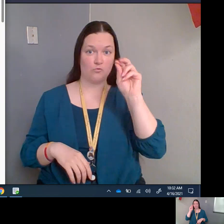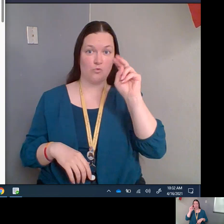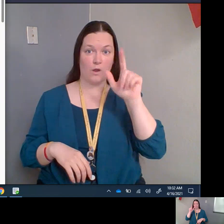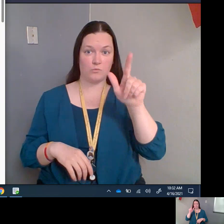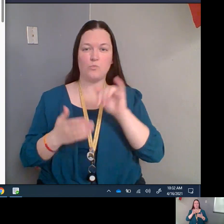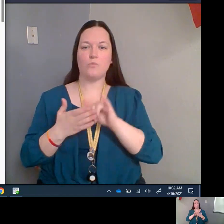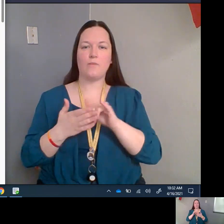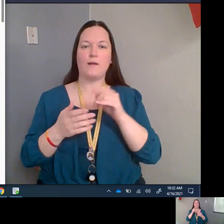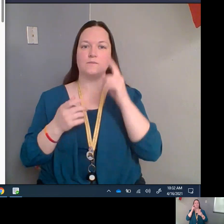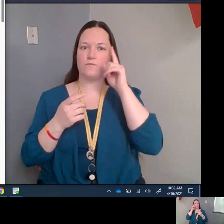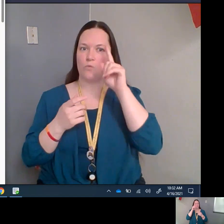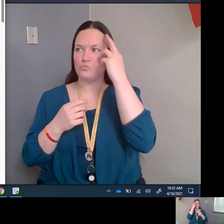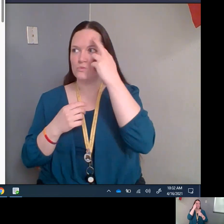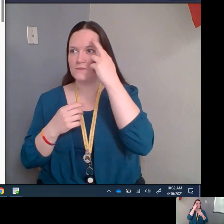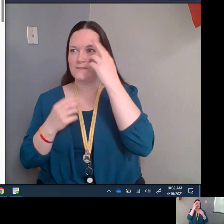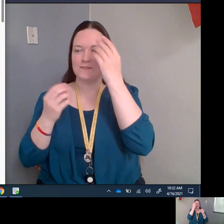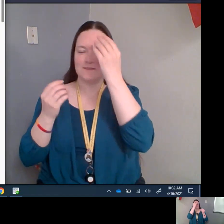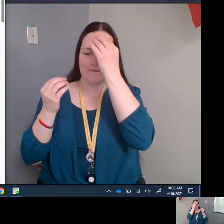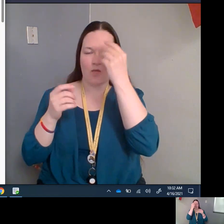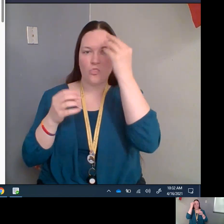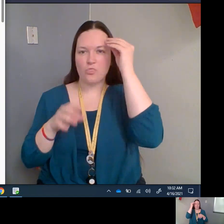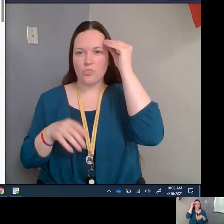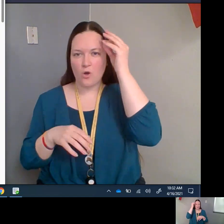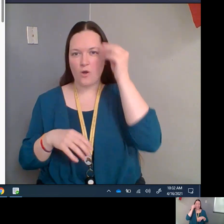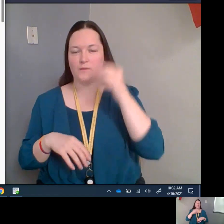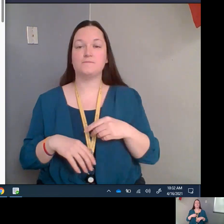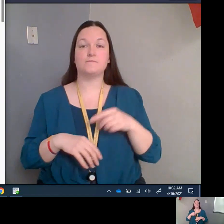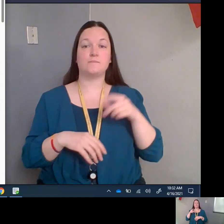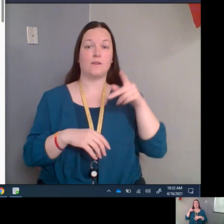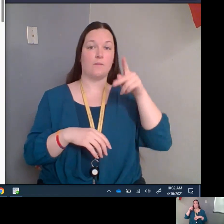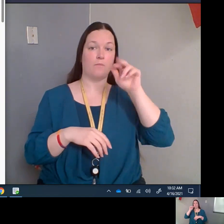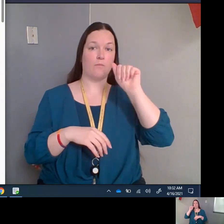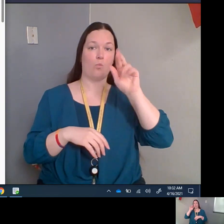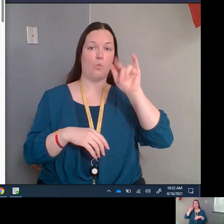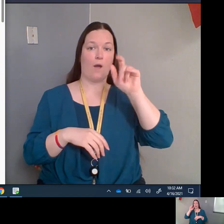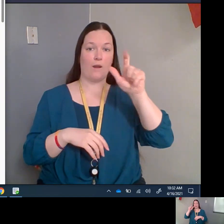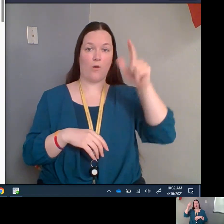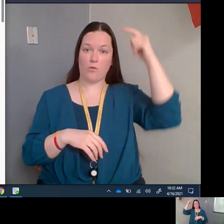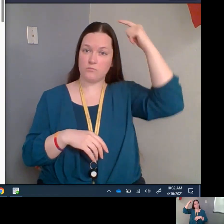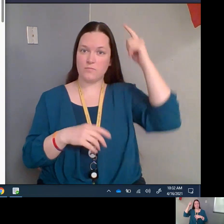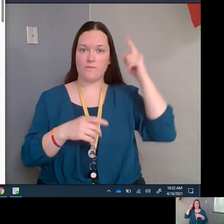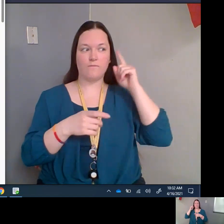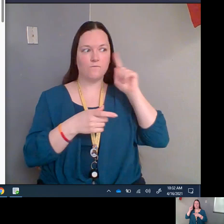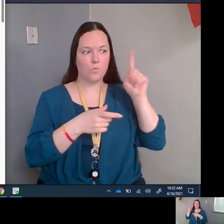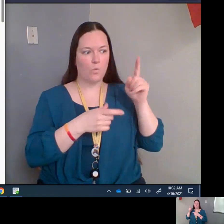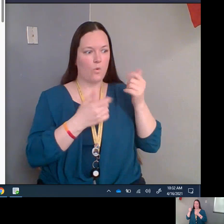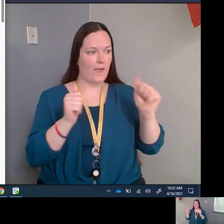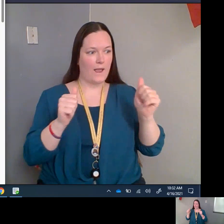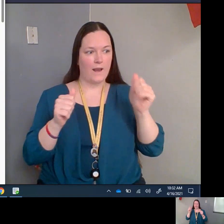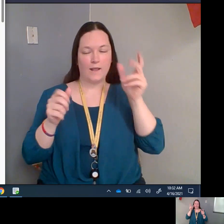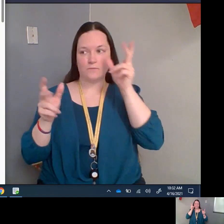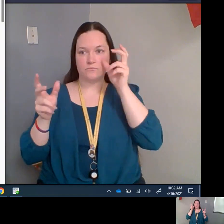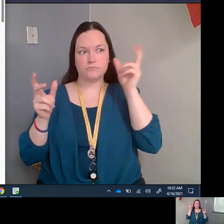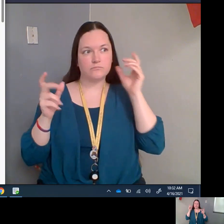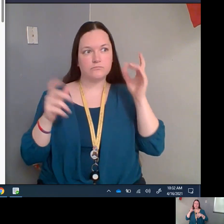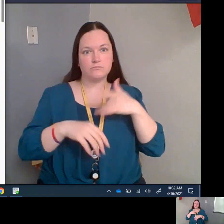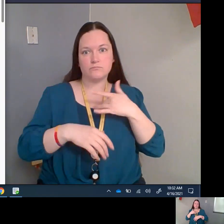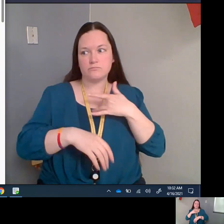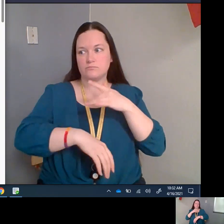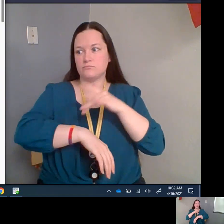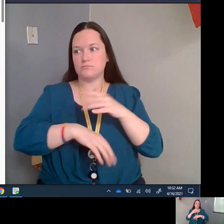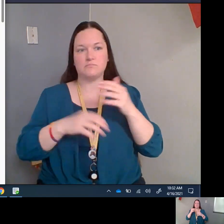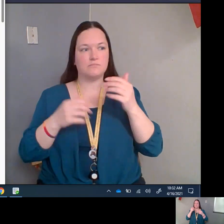reasoning and thought. The parietal is primarily responsible for integrating sensory information. The temporal